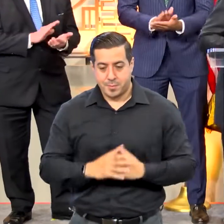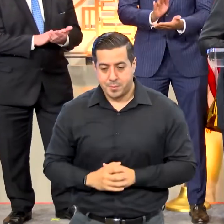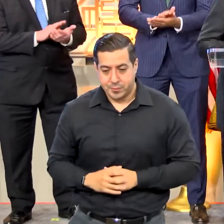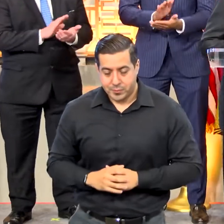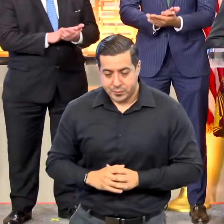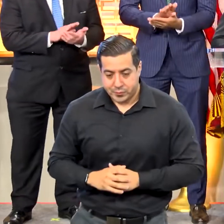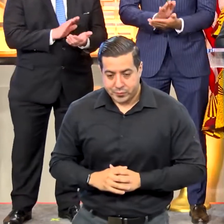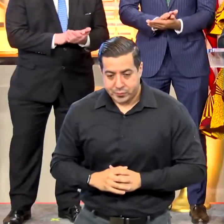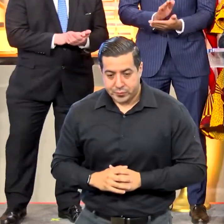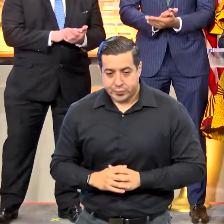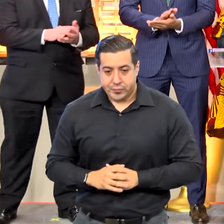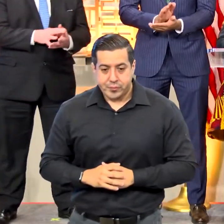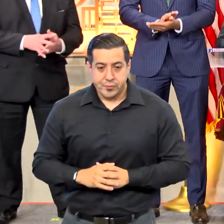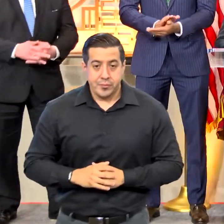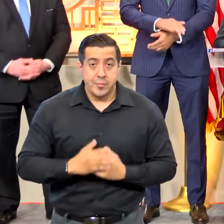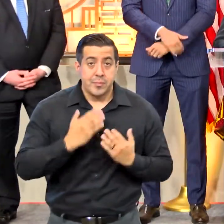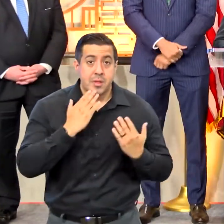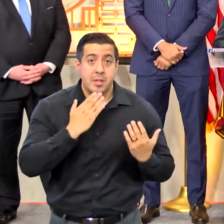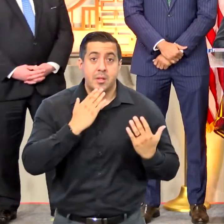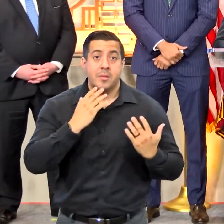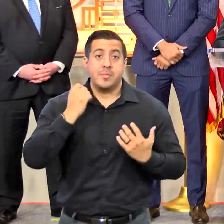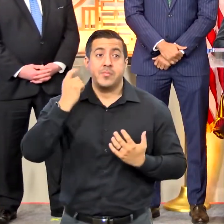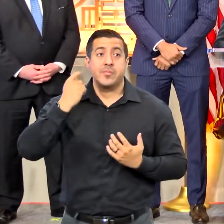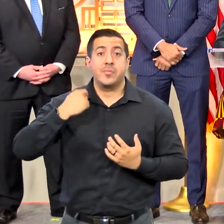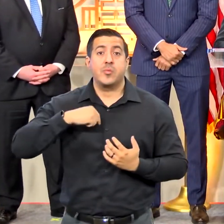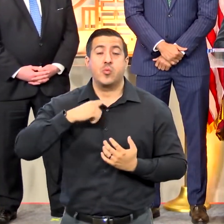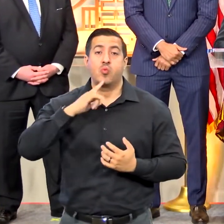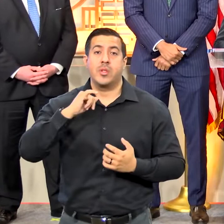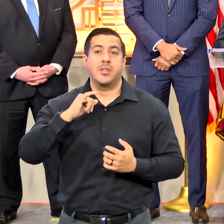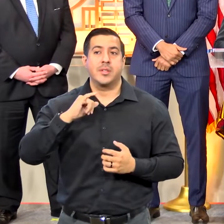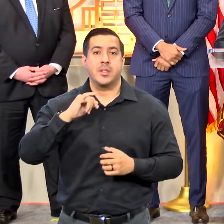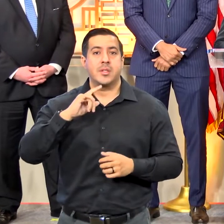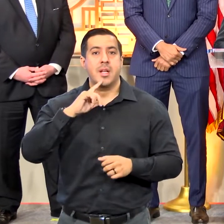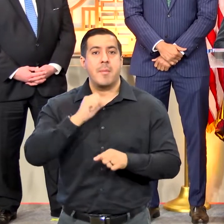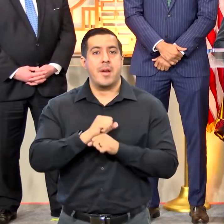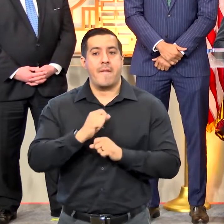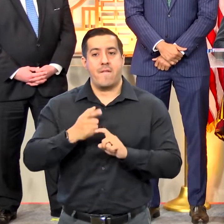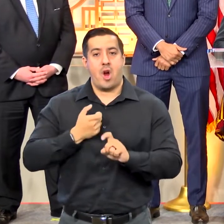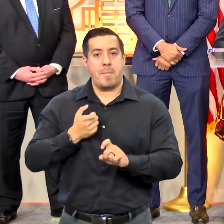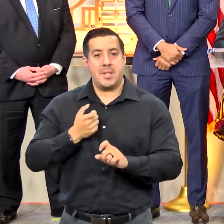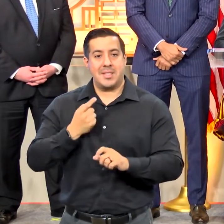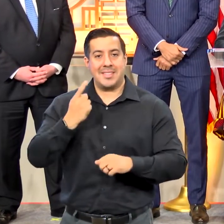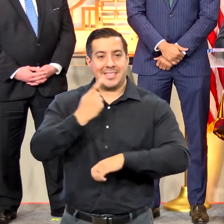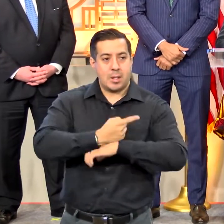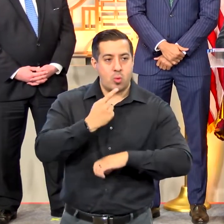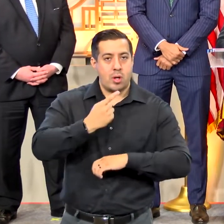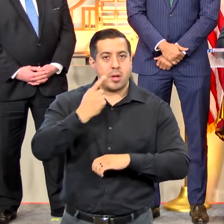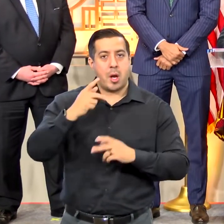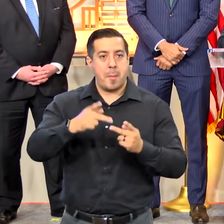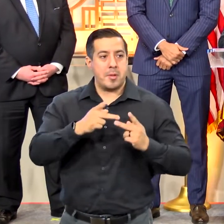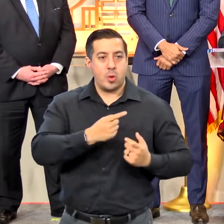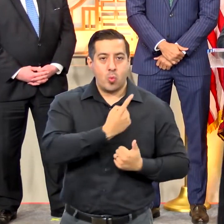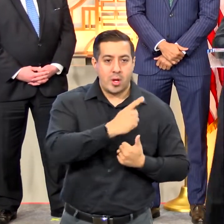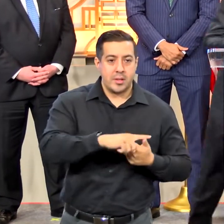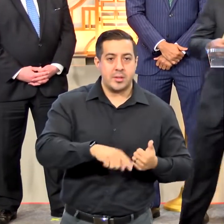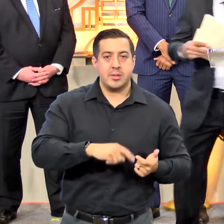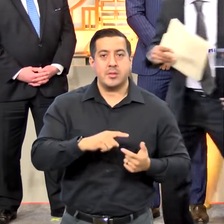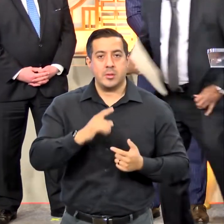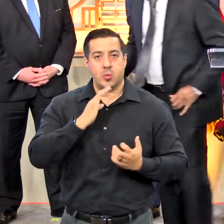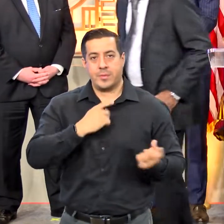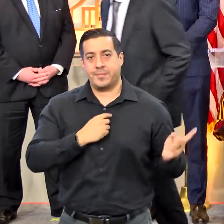Thank you. And someone who's been very committed to this effort from day one, Commissioner Precinct 1, Commissioner Rodney